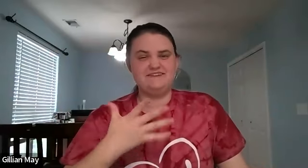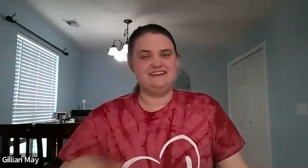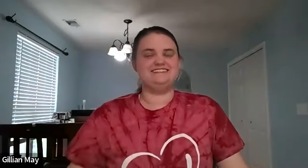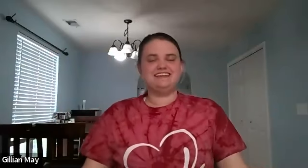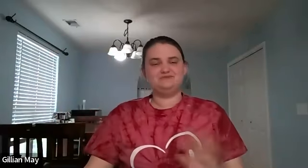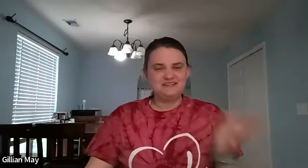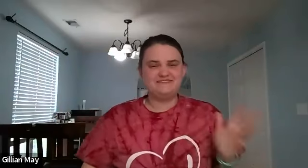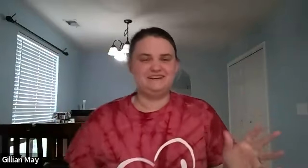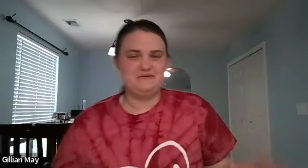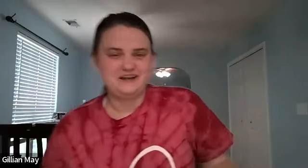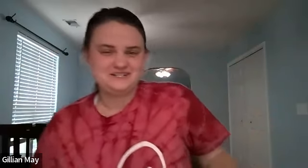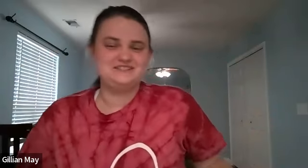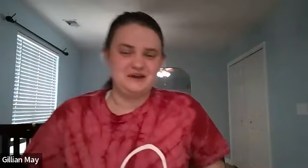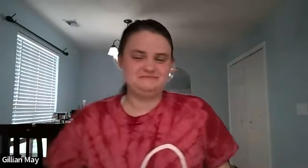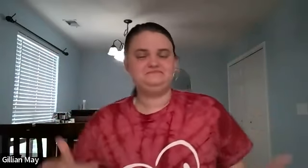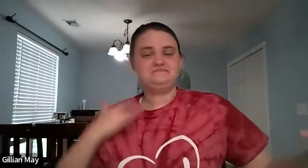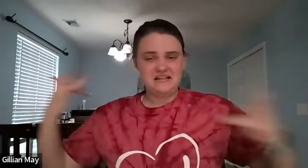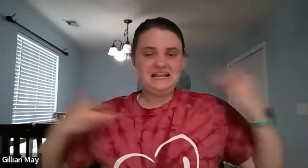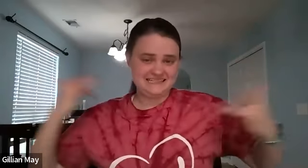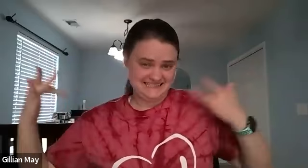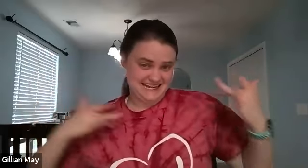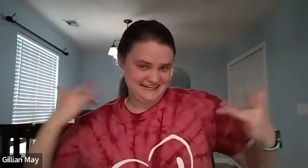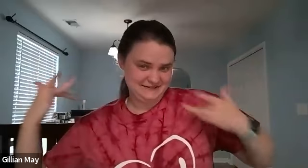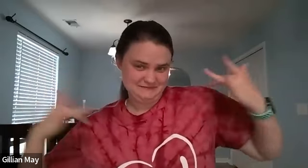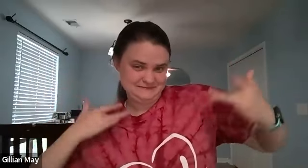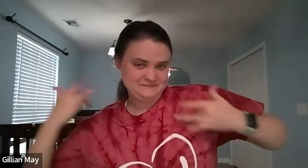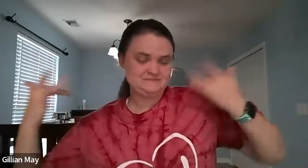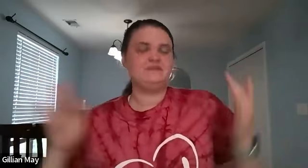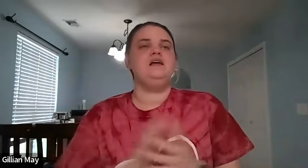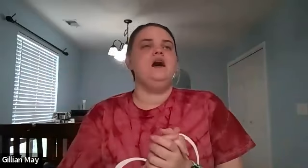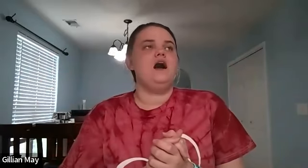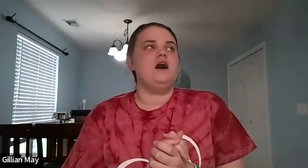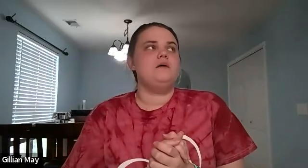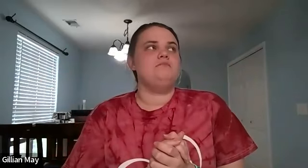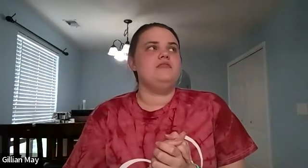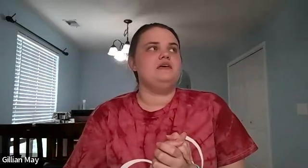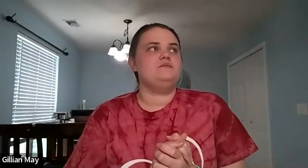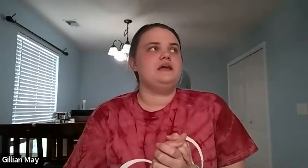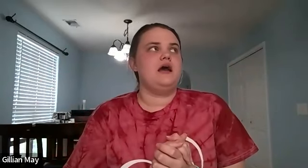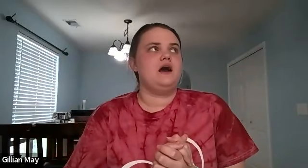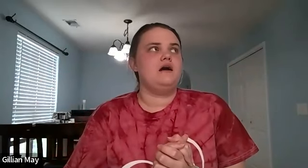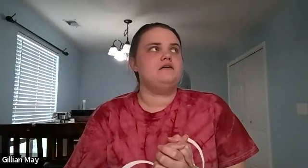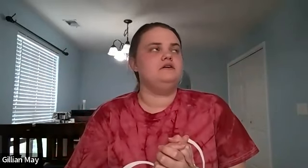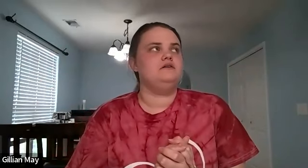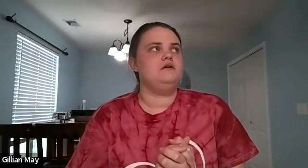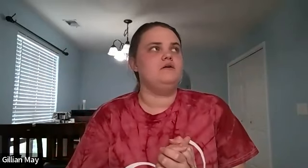face. It's really funny to watch. So excited. And then we have